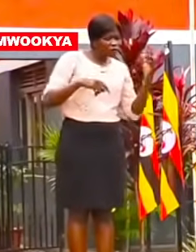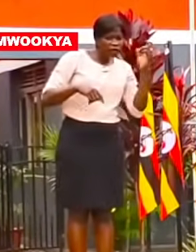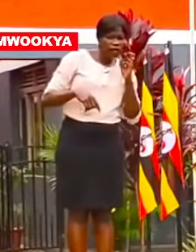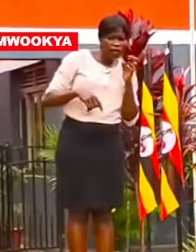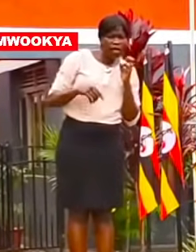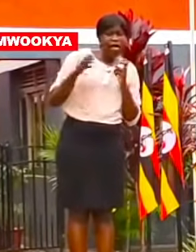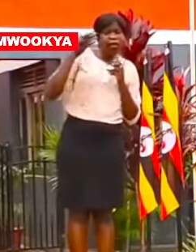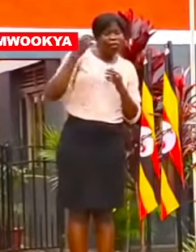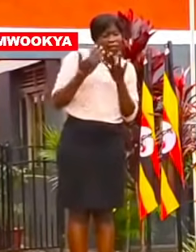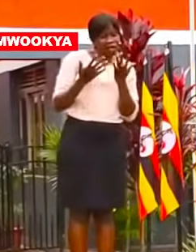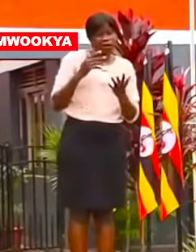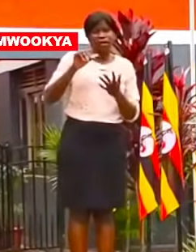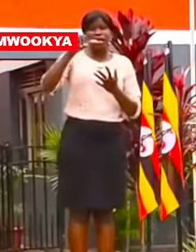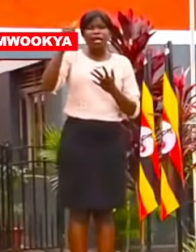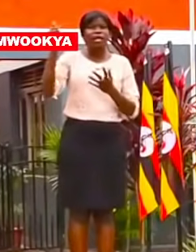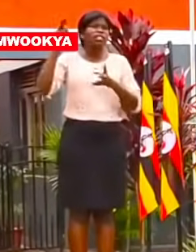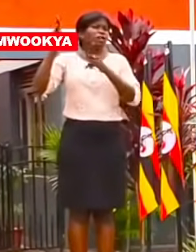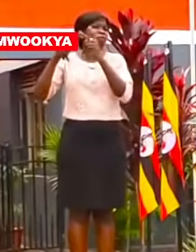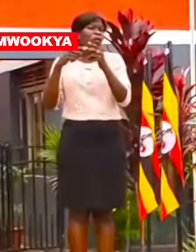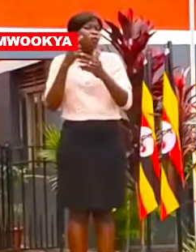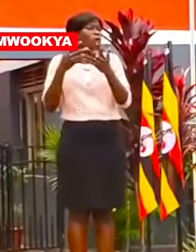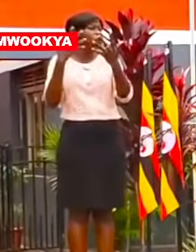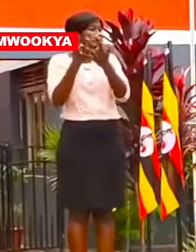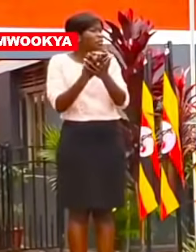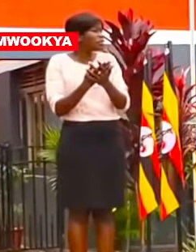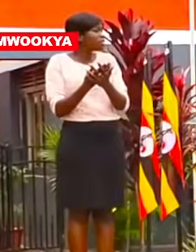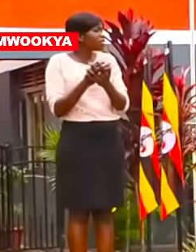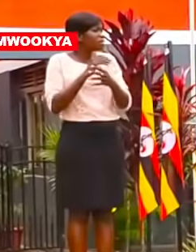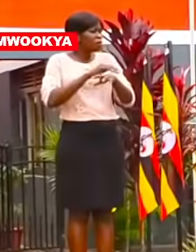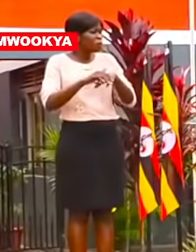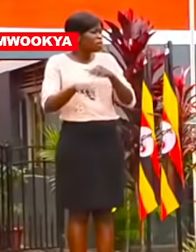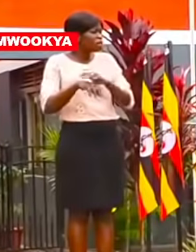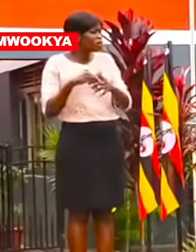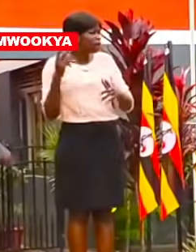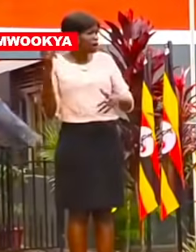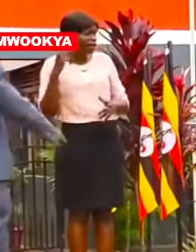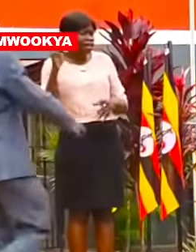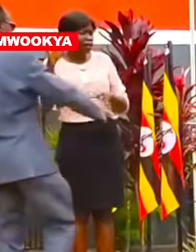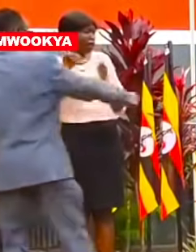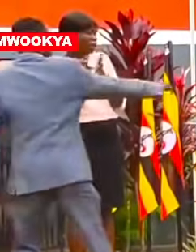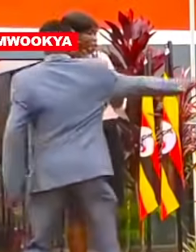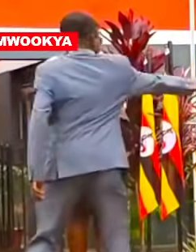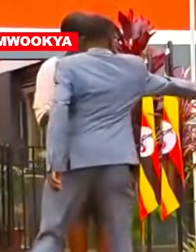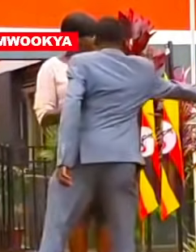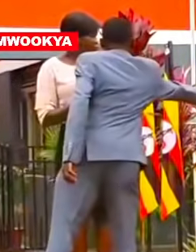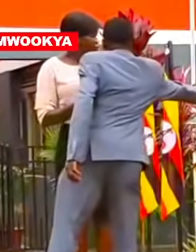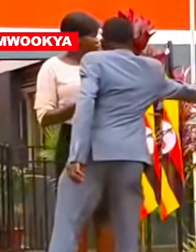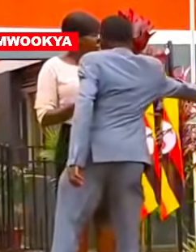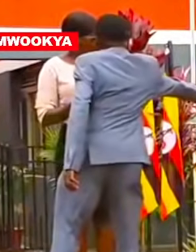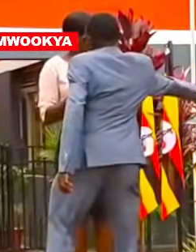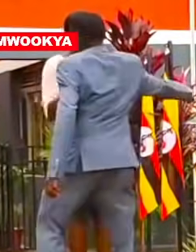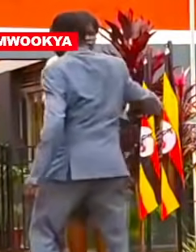zino betutawulizaako nga bamacete n'amanyi amalala gesimanyi bulungi.